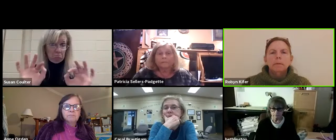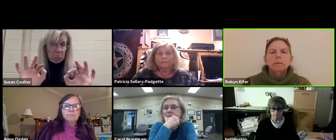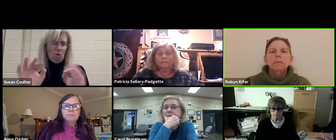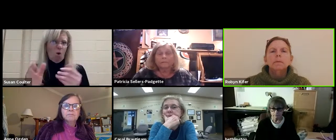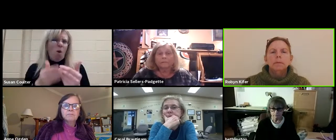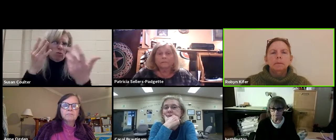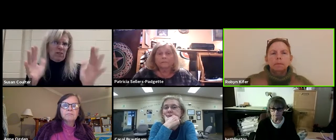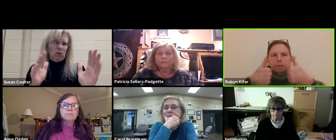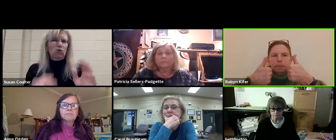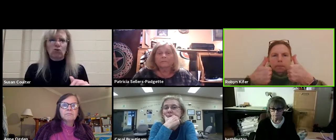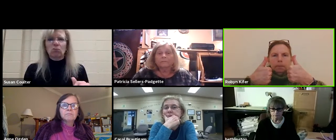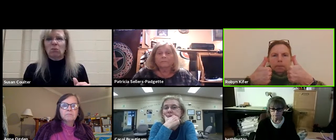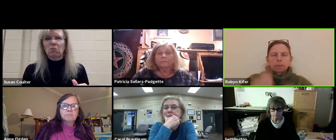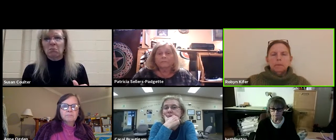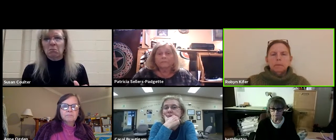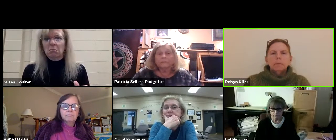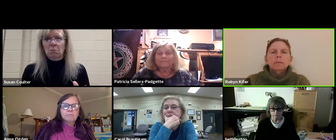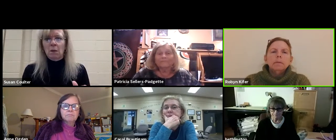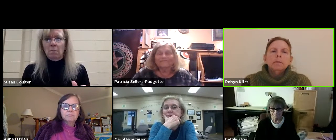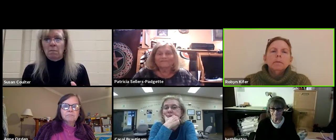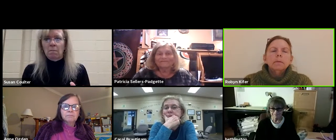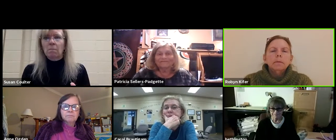PowerPoint. Almost finished.